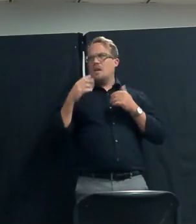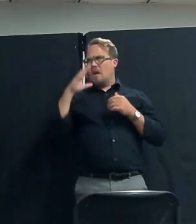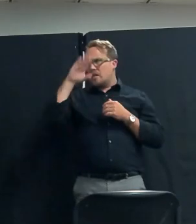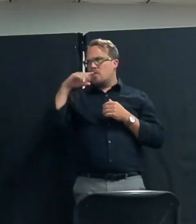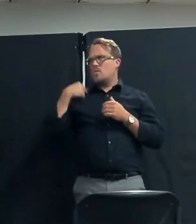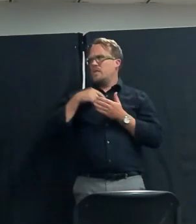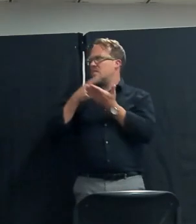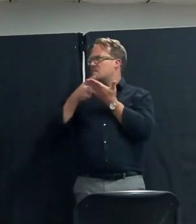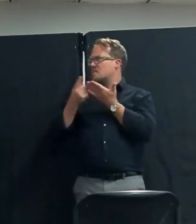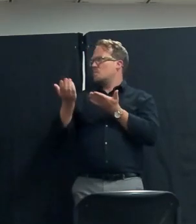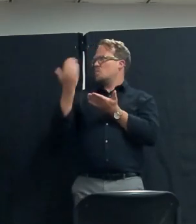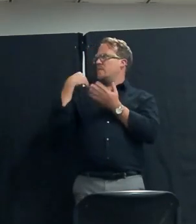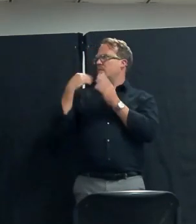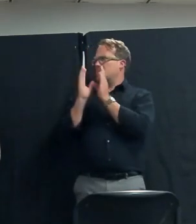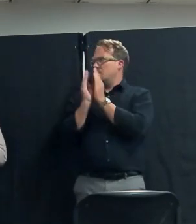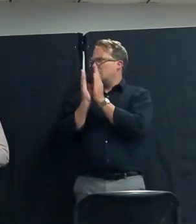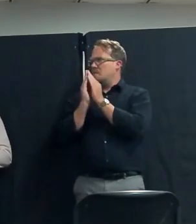previous meetings.